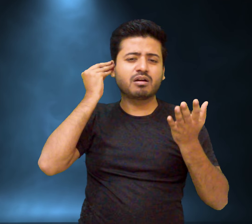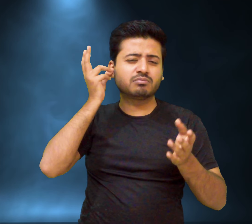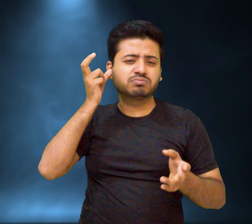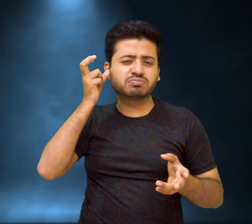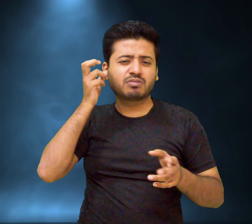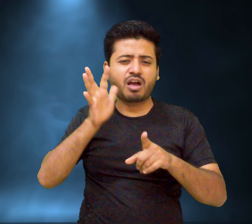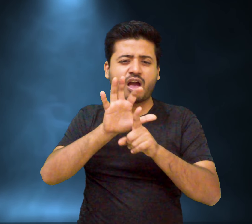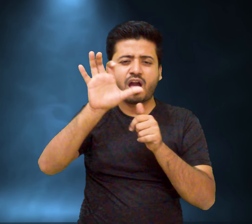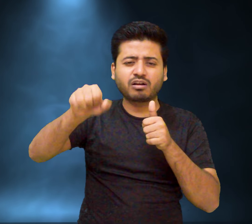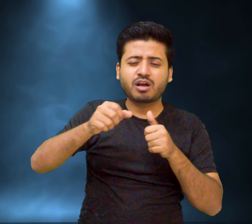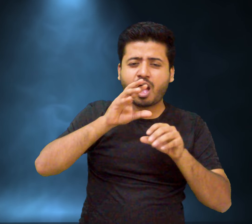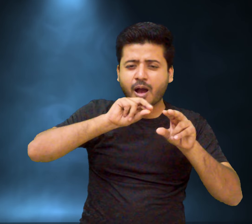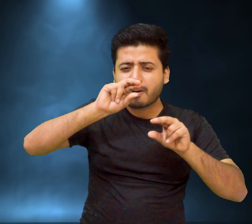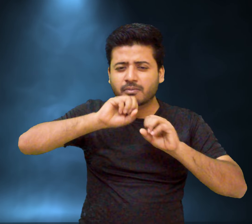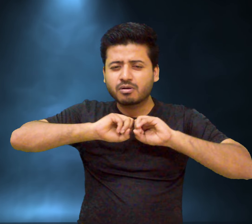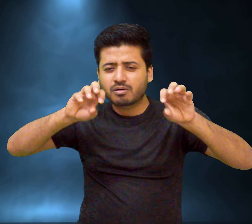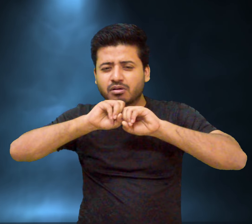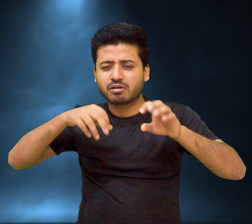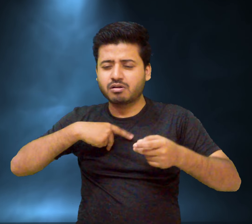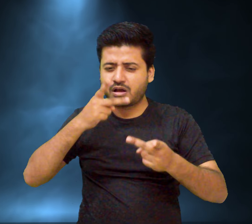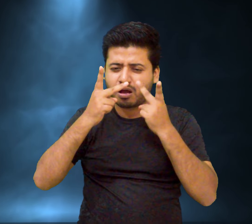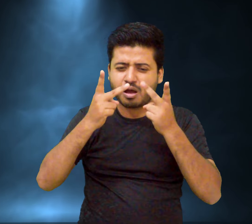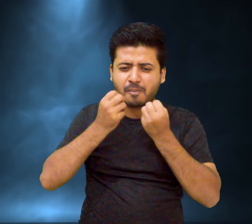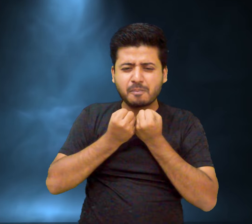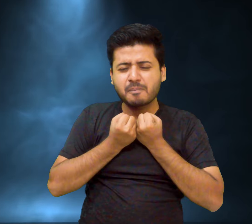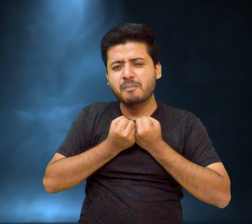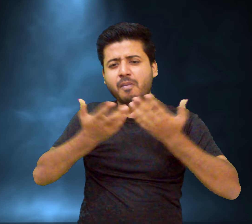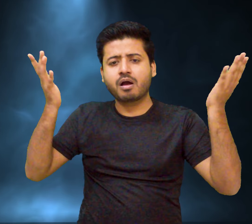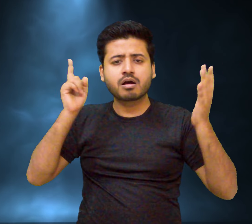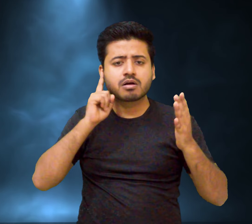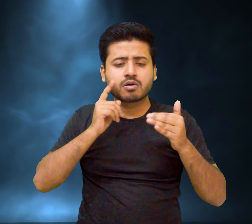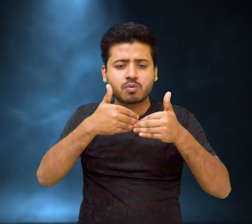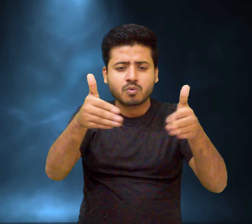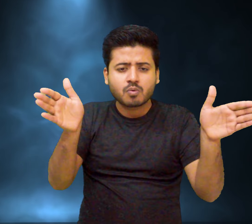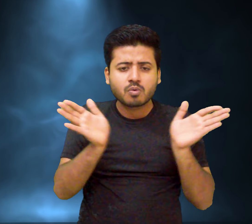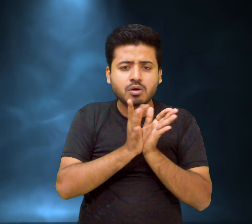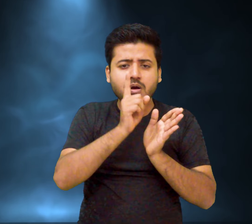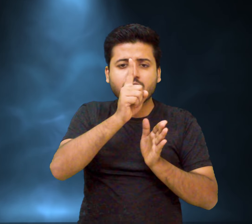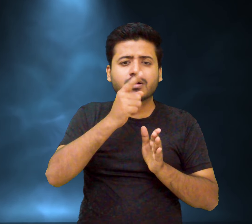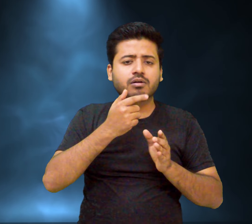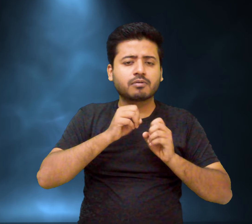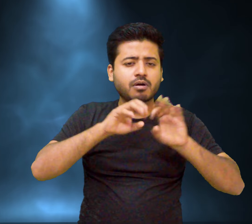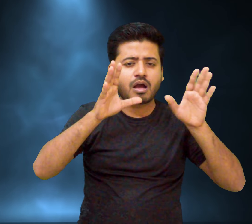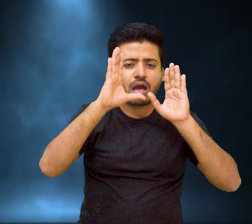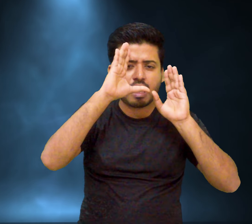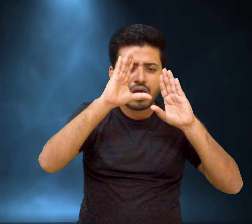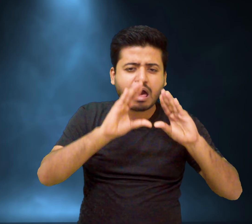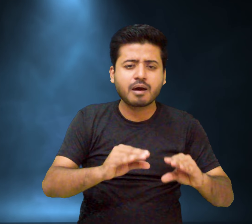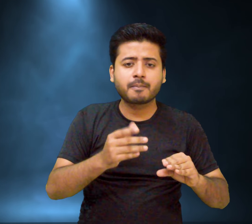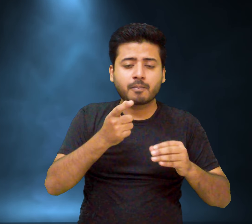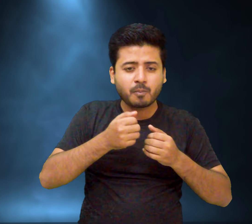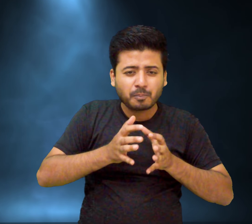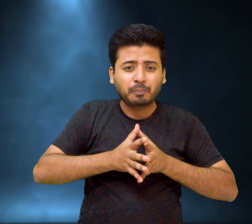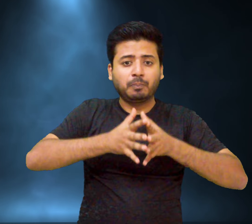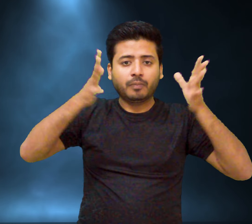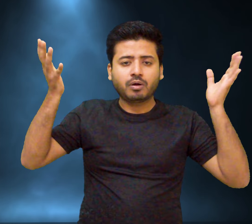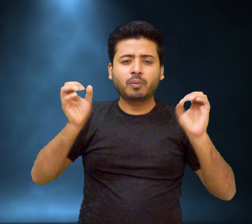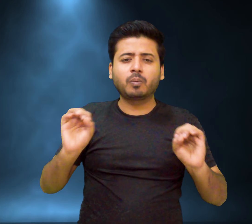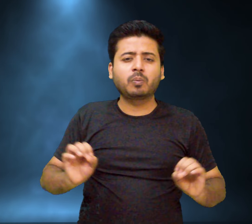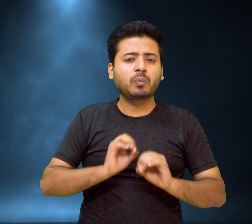diseases like Alzheimer's and Parkinson's by reducing amyloid plaques and protecting nerve fibers. May help control blood sugar. Black pepper may help with blood